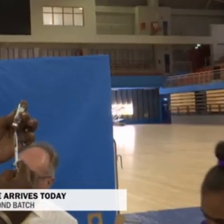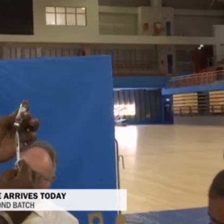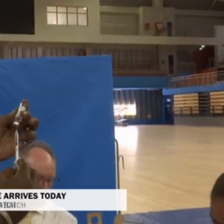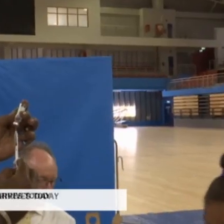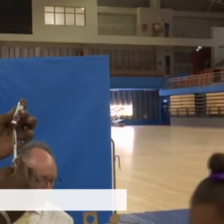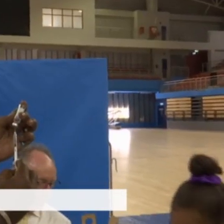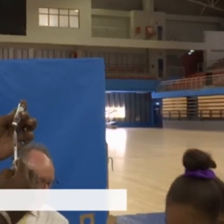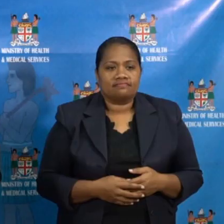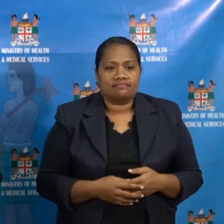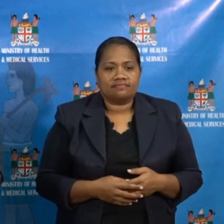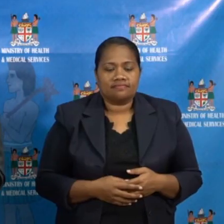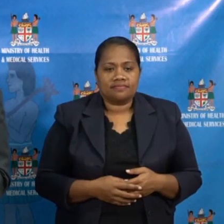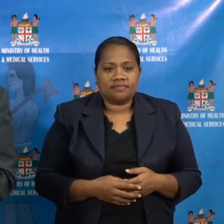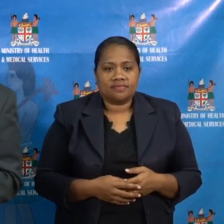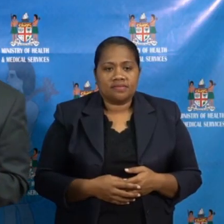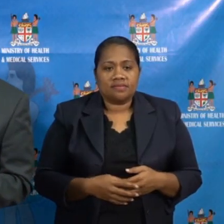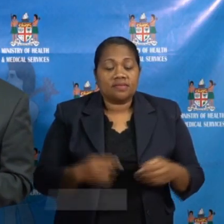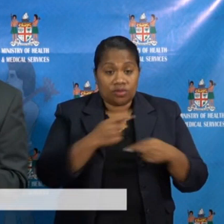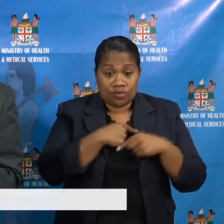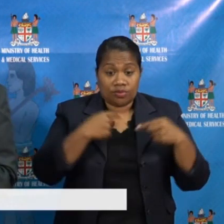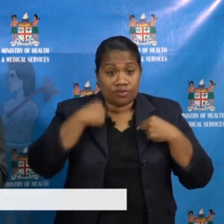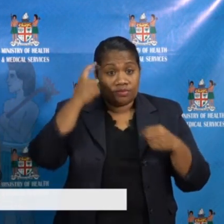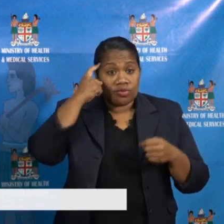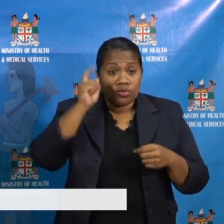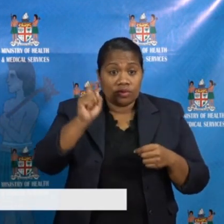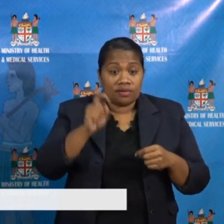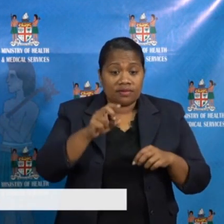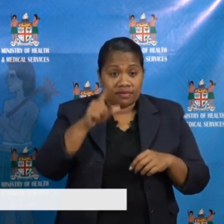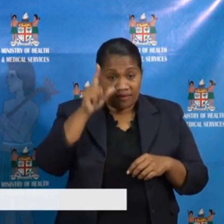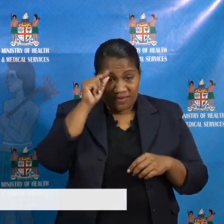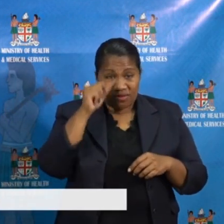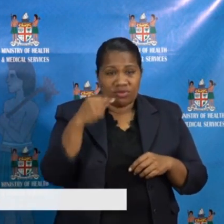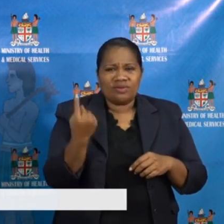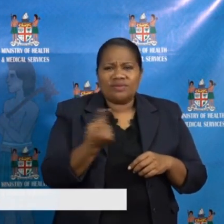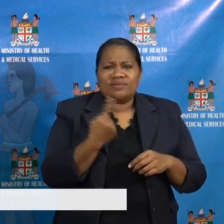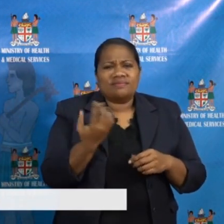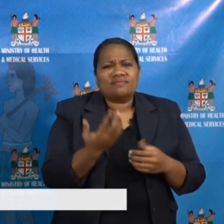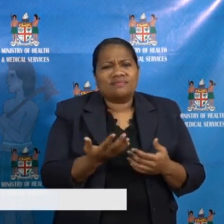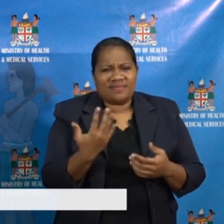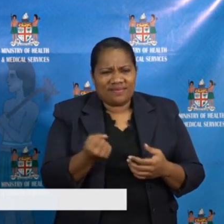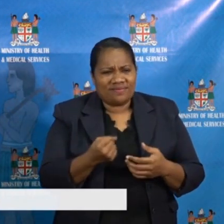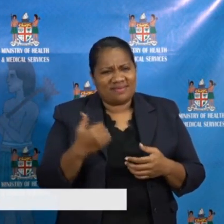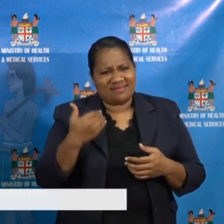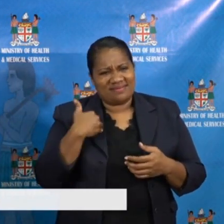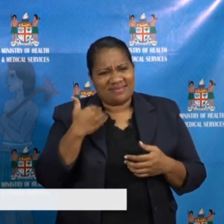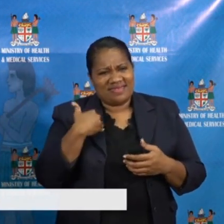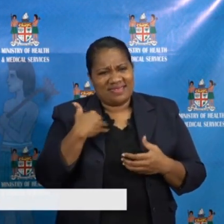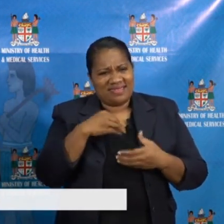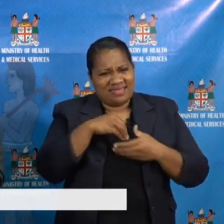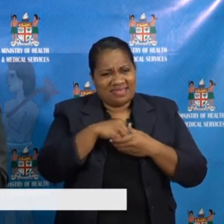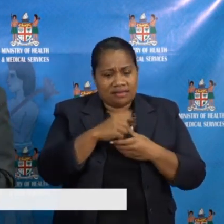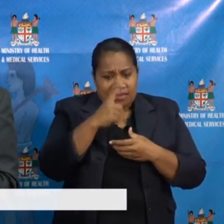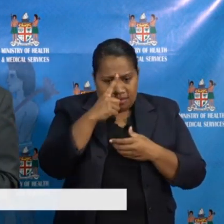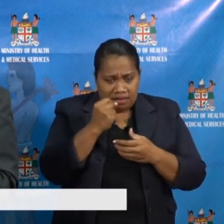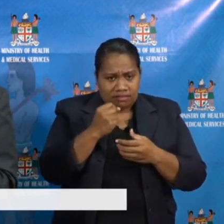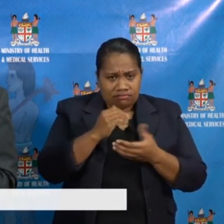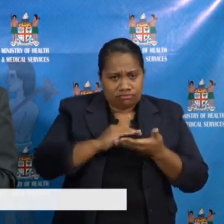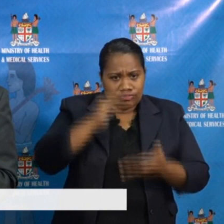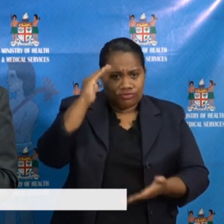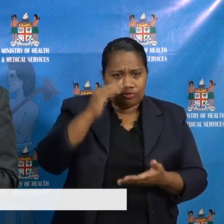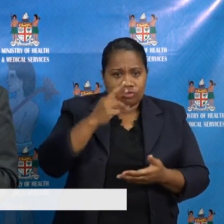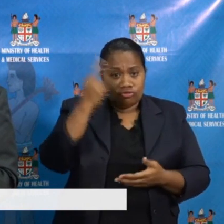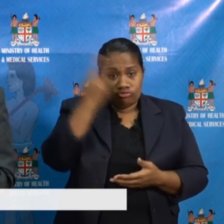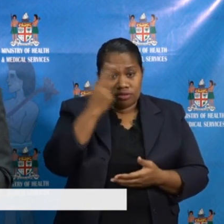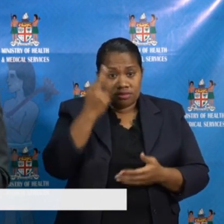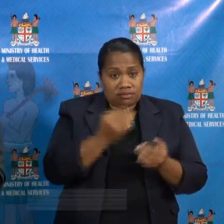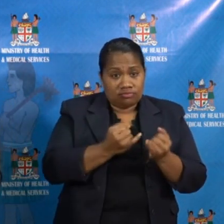be patient. We will be calling Fijians living with underlying health conditions that increase their risk of severe disease if